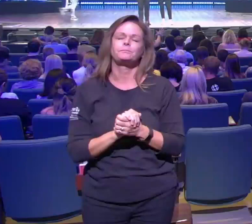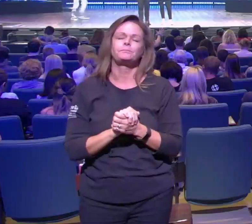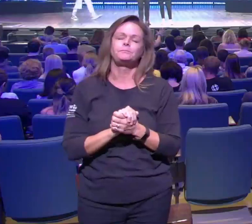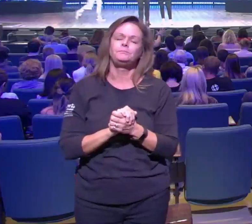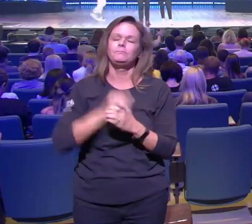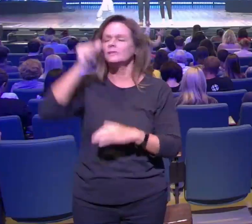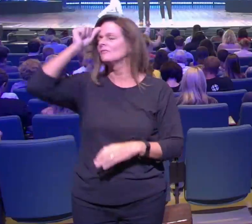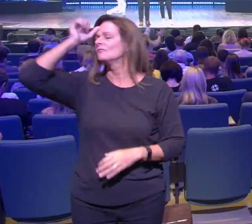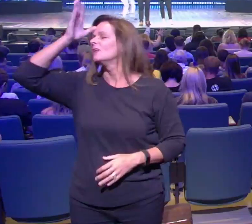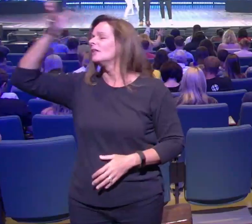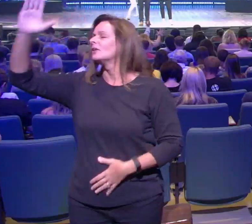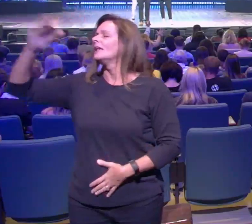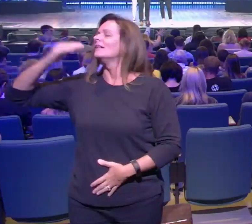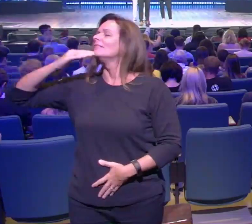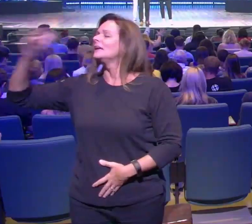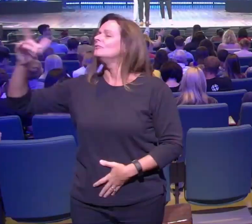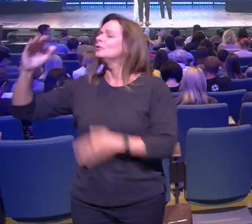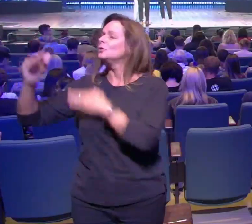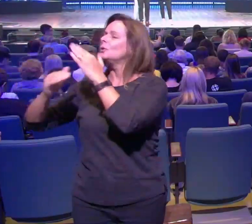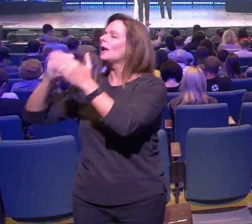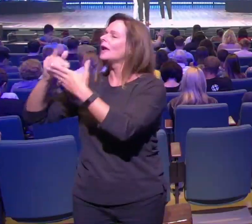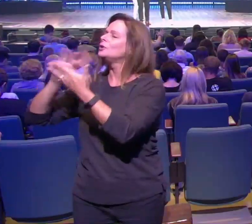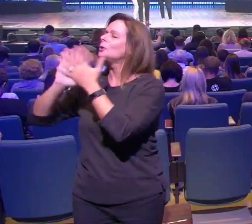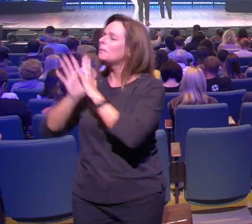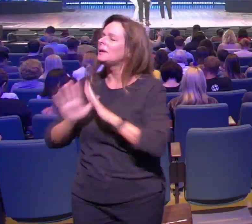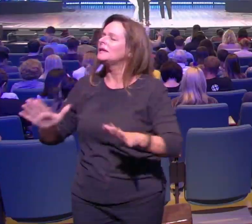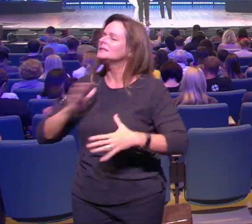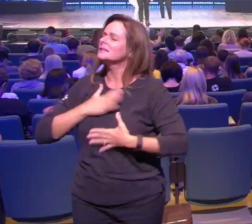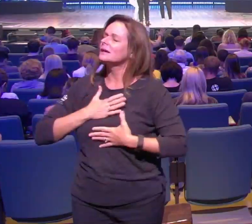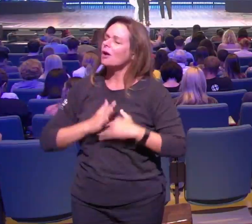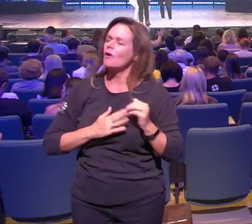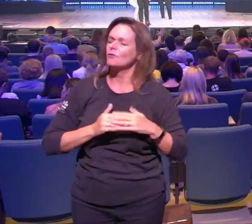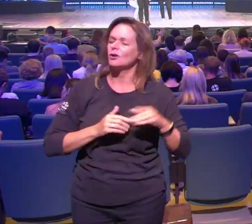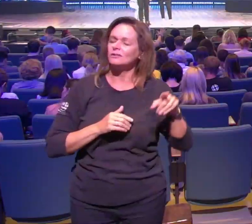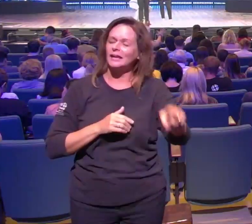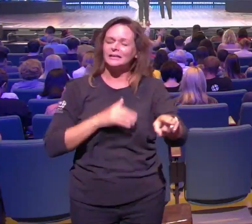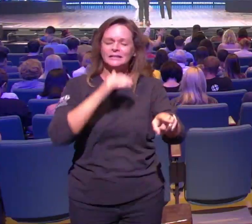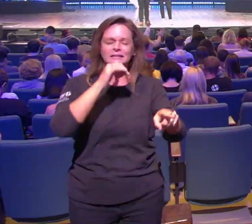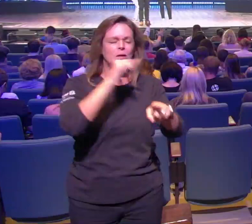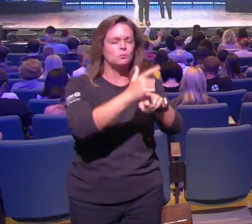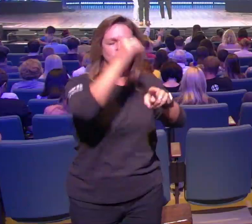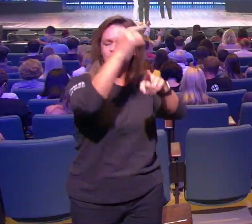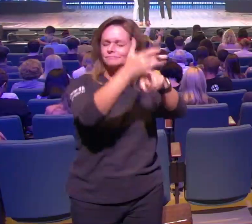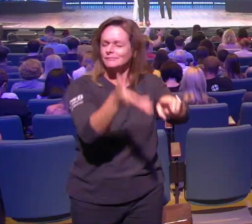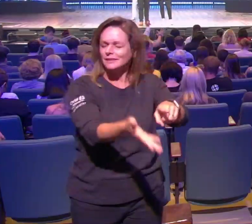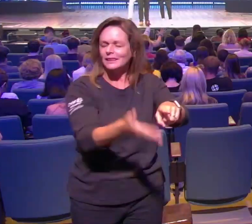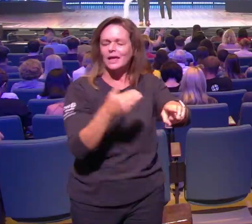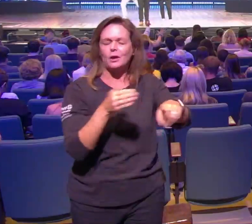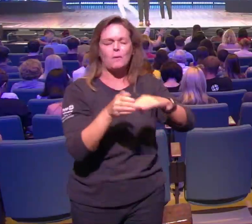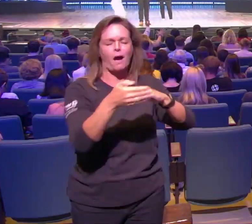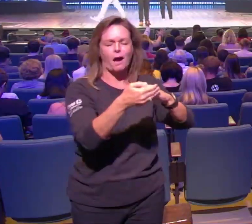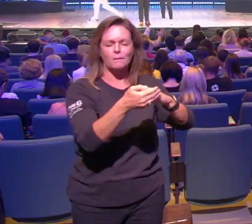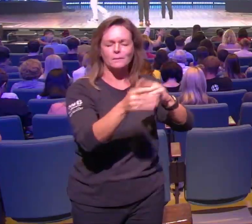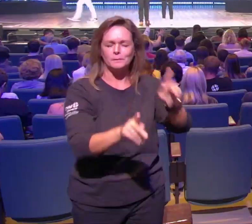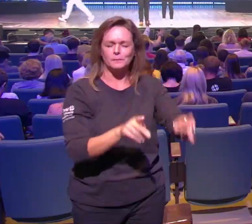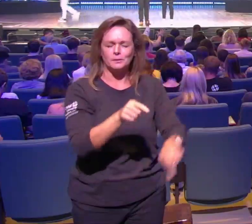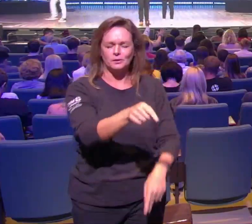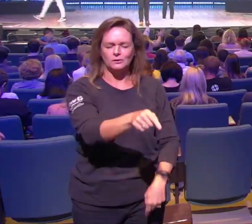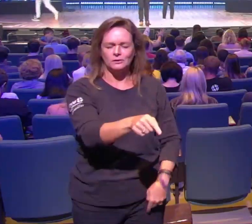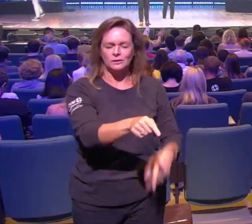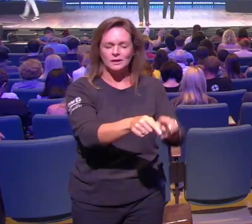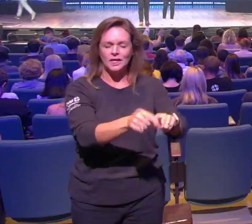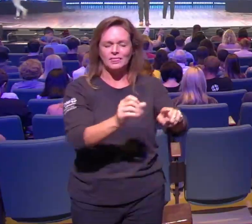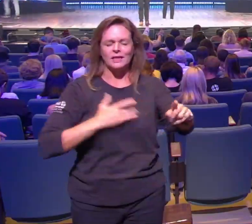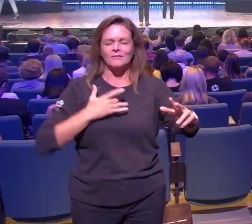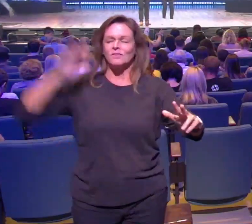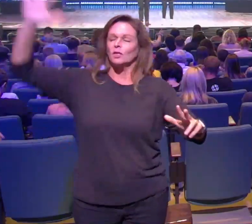of peace and comfort to be with all our brothers and sisters down in the Bahamas. God, we pray that you would let them know that you are near and that you are close.